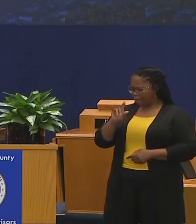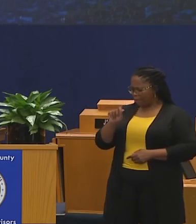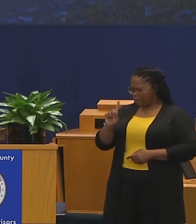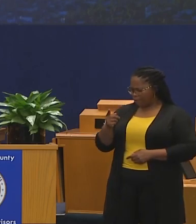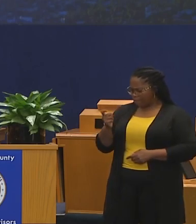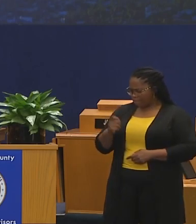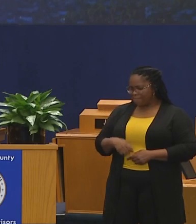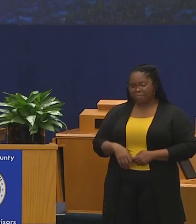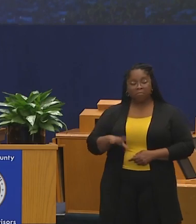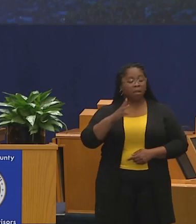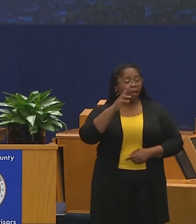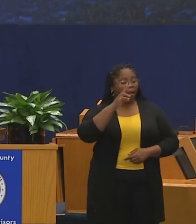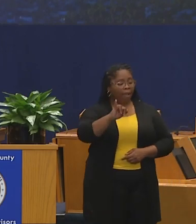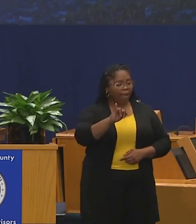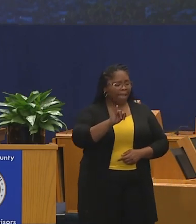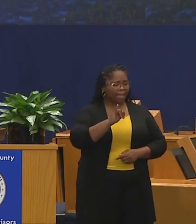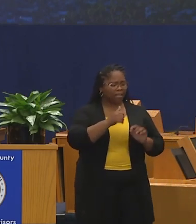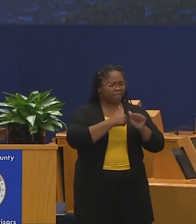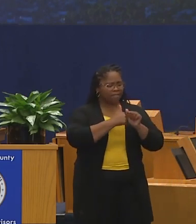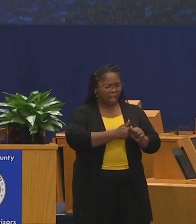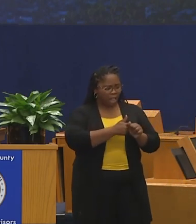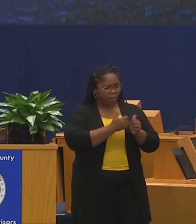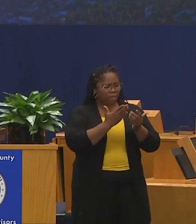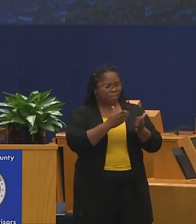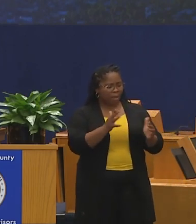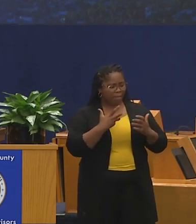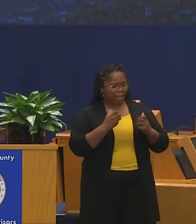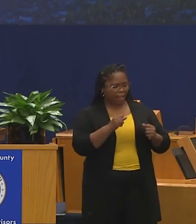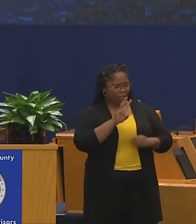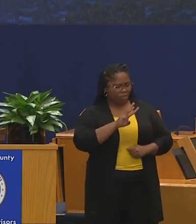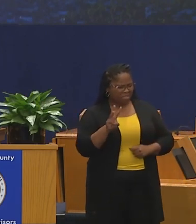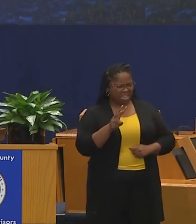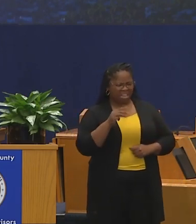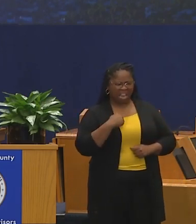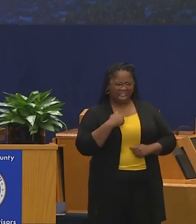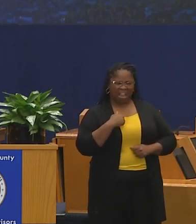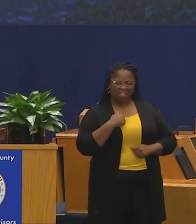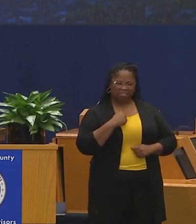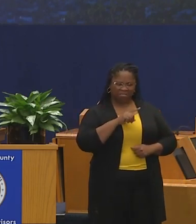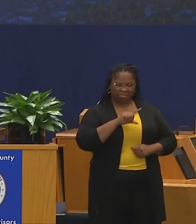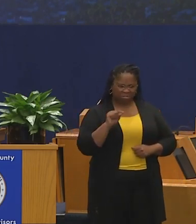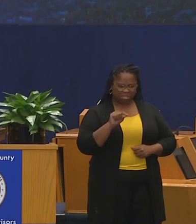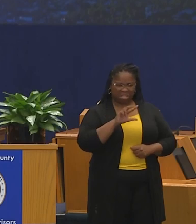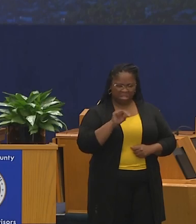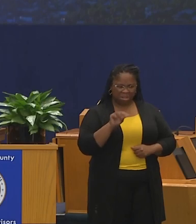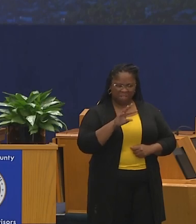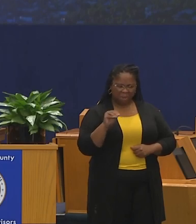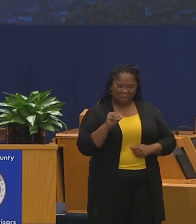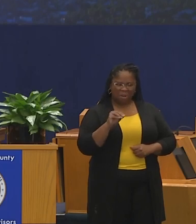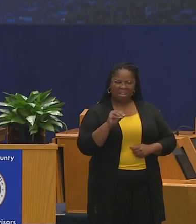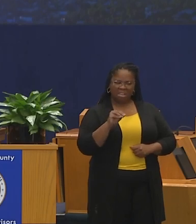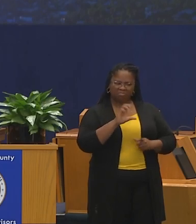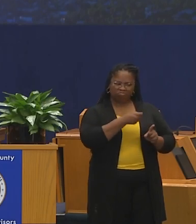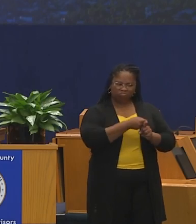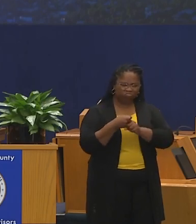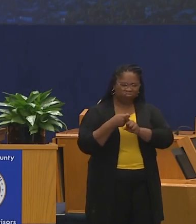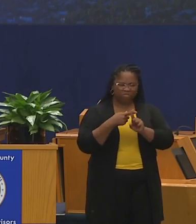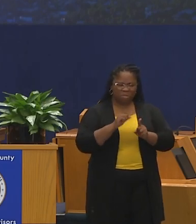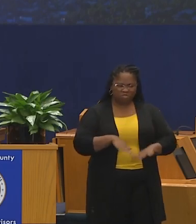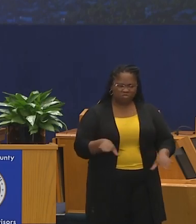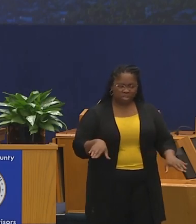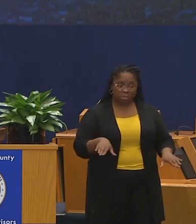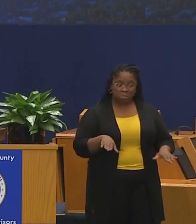Hi. According to the public health website, there have been dozens of positive cases among children, and I'm wondering if any of those have resulted